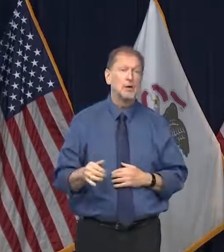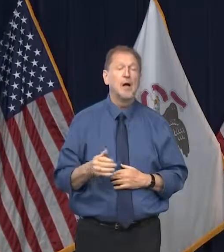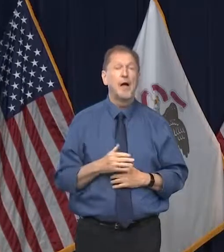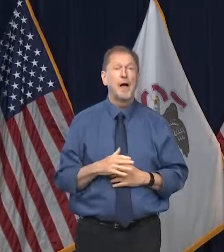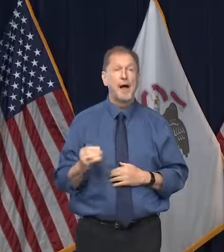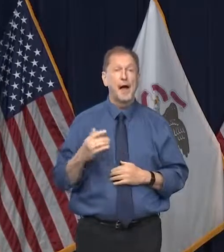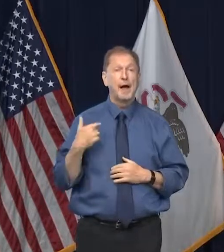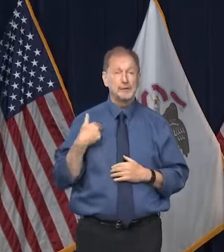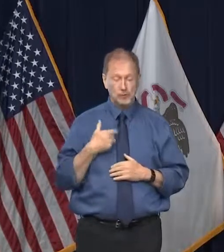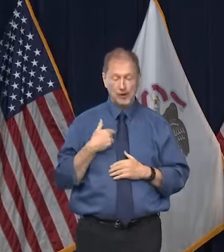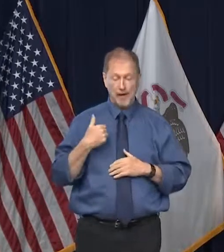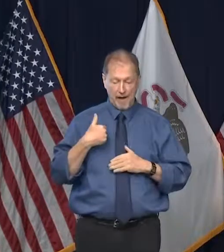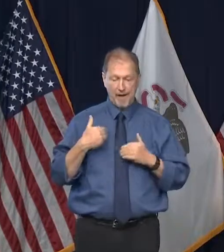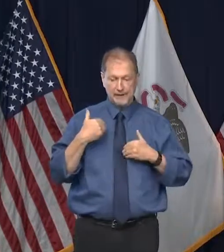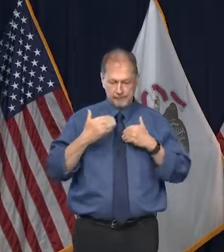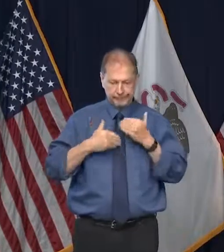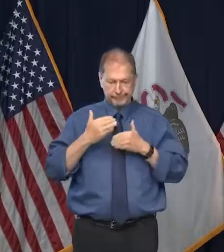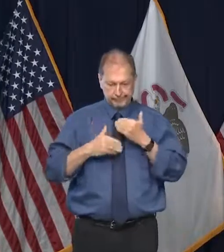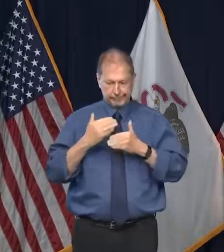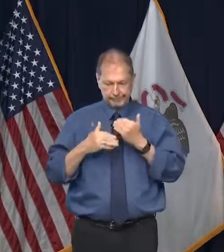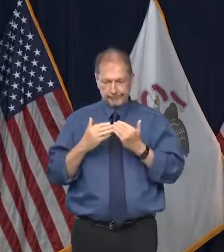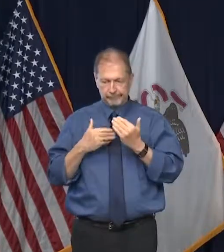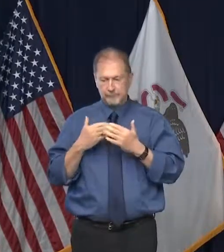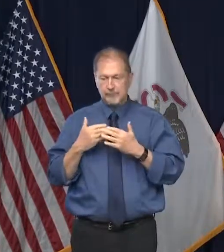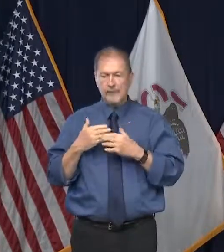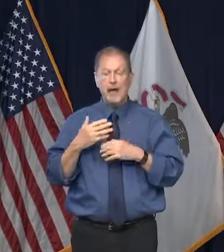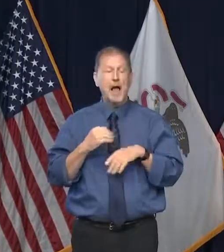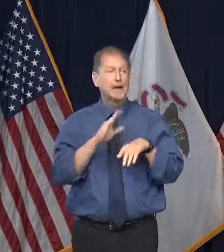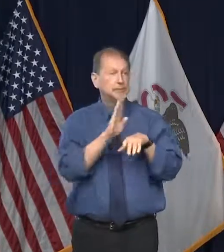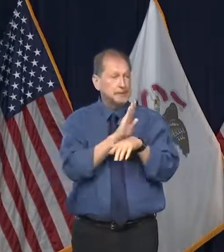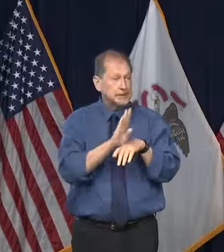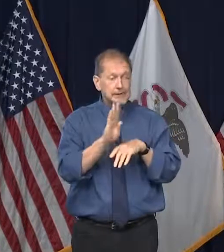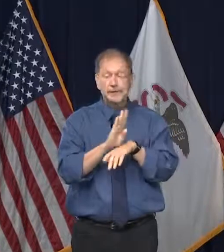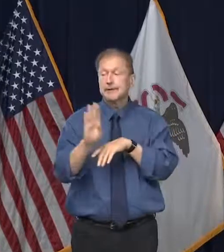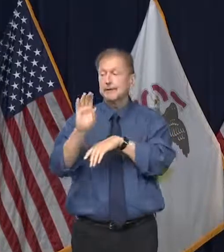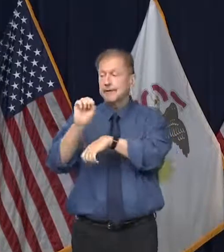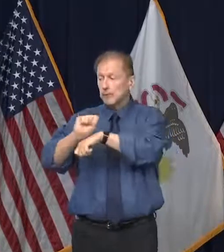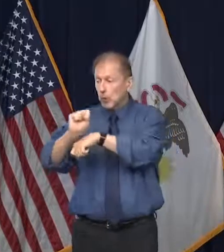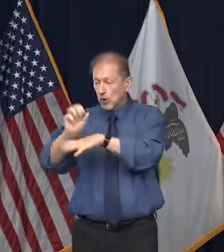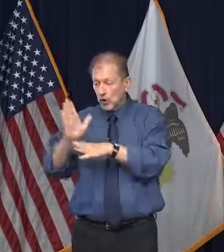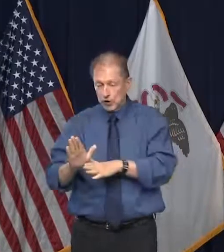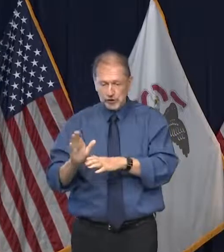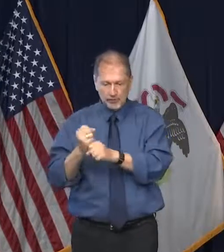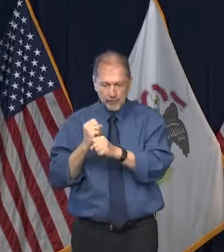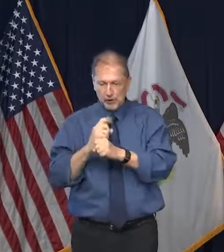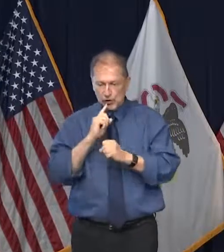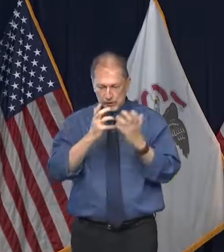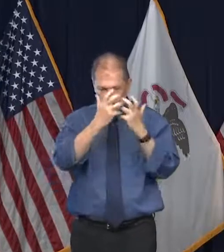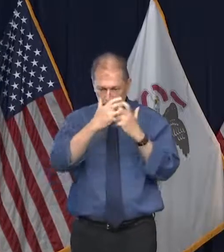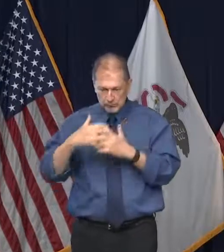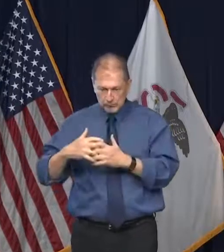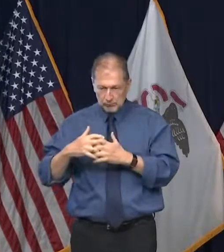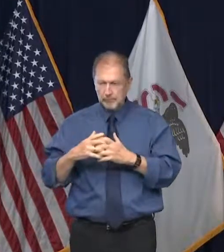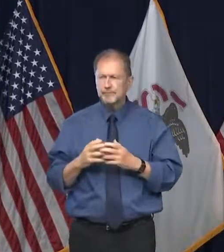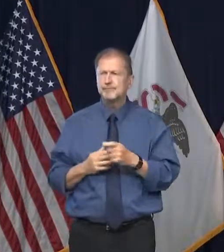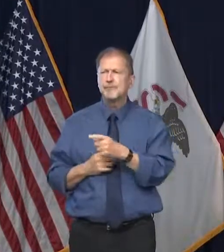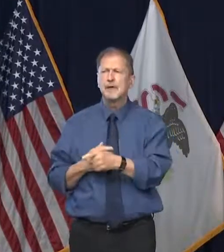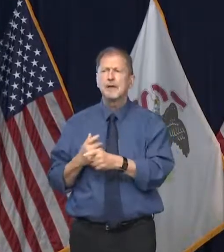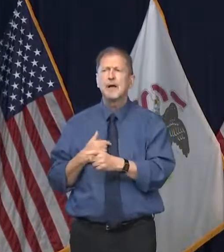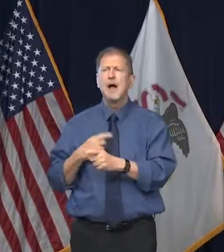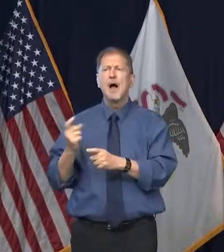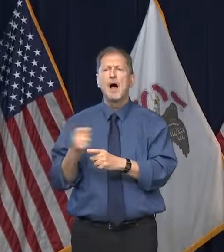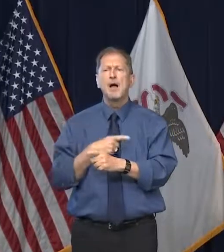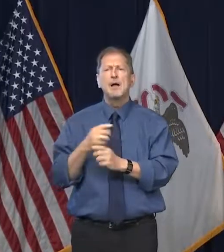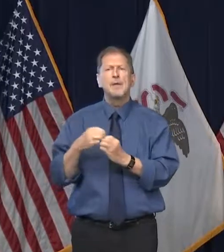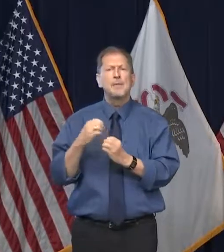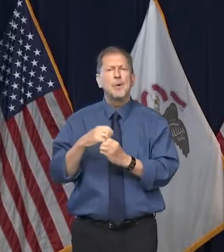bill process to work through business and labor working together to make sure that system is solvent. Just to follow up on the stricter